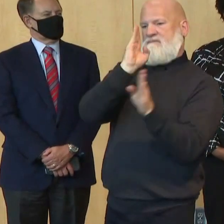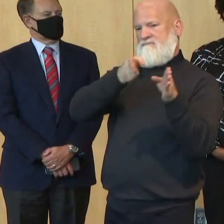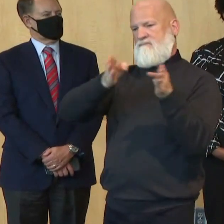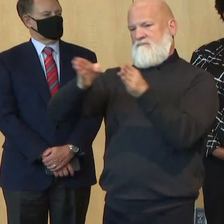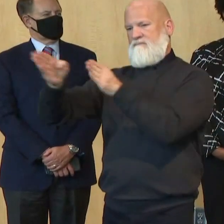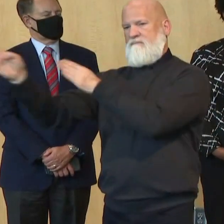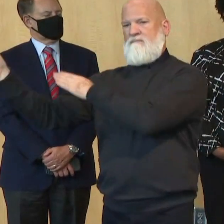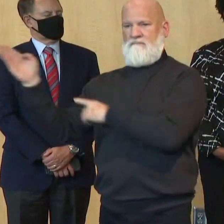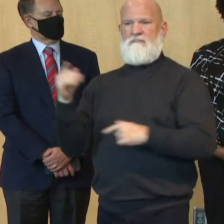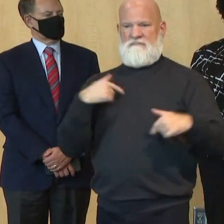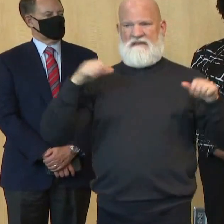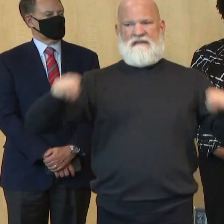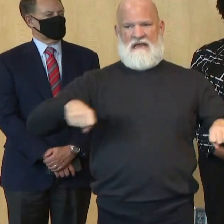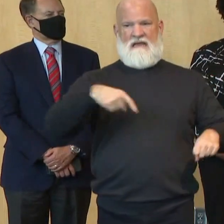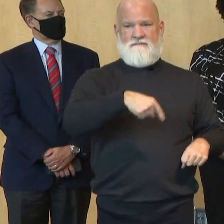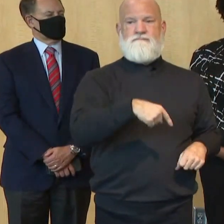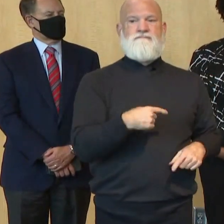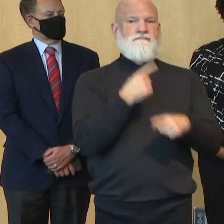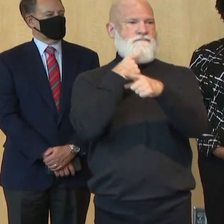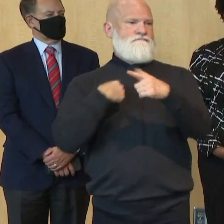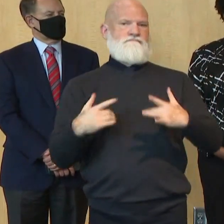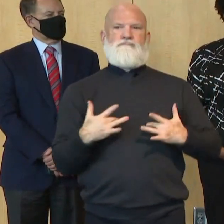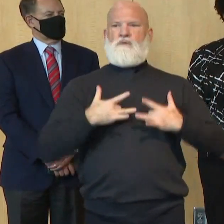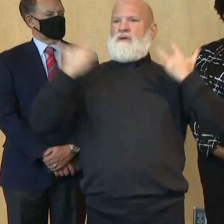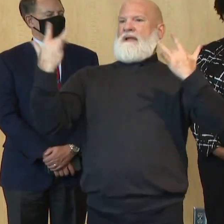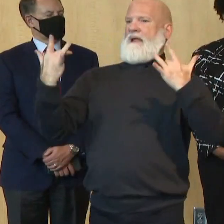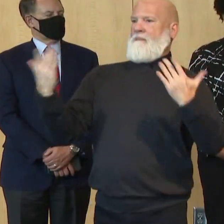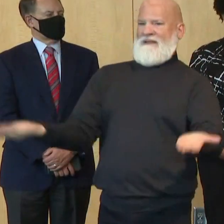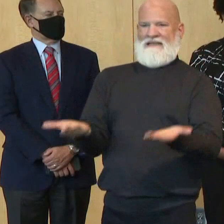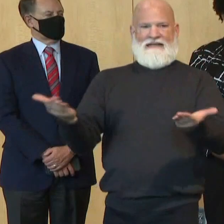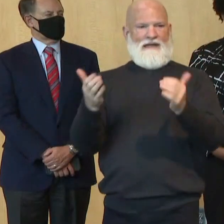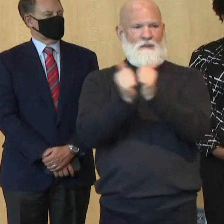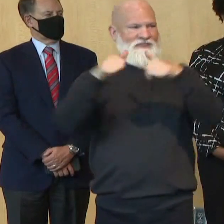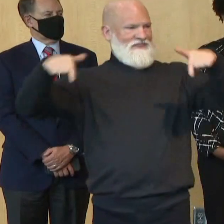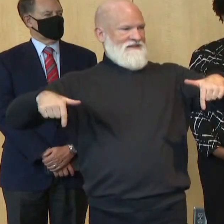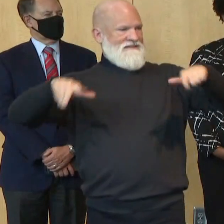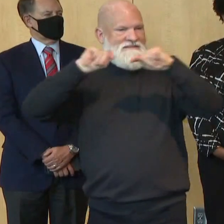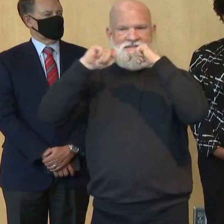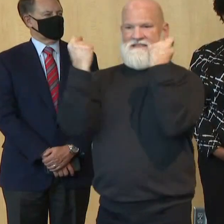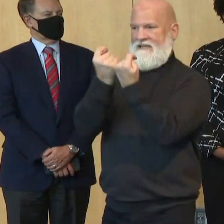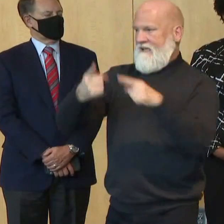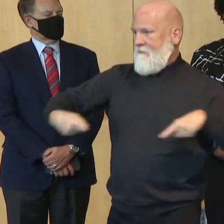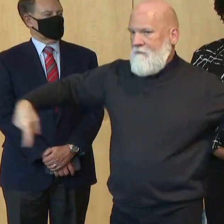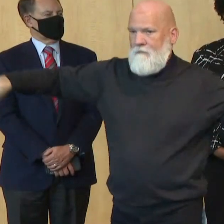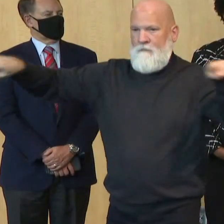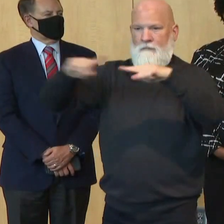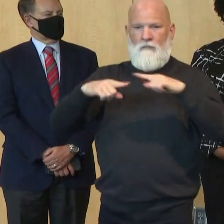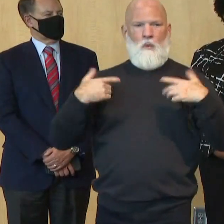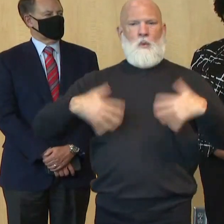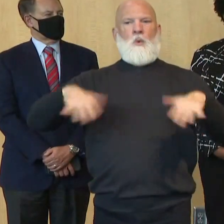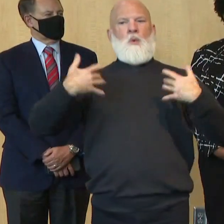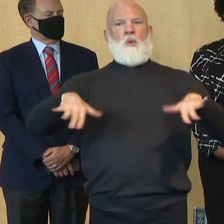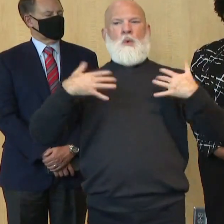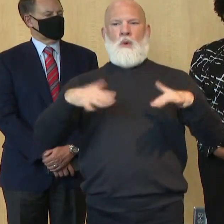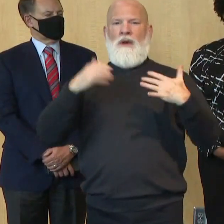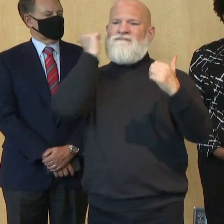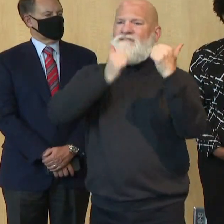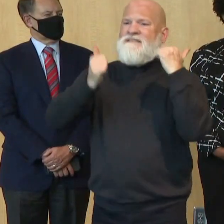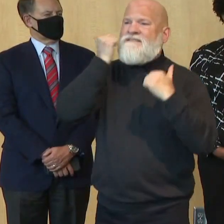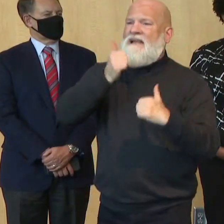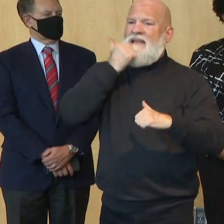I'm so honored to work with this team, and every week they're surprising me with, surpassing what their previous expectations were.